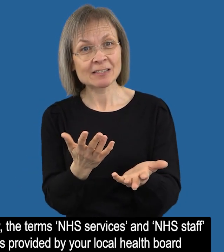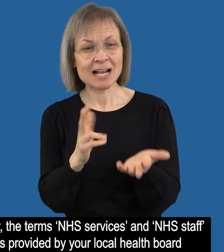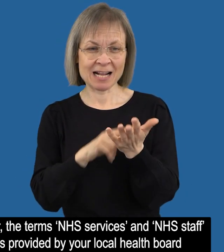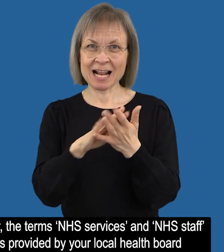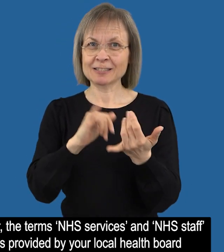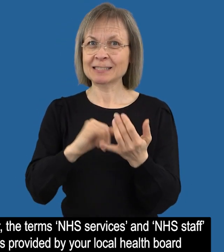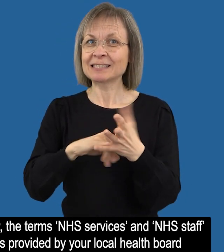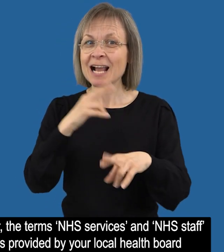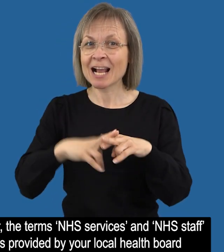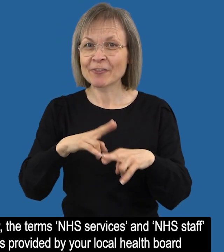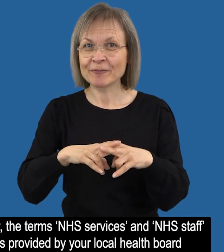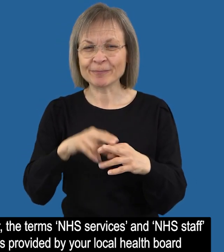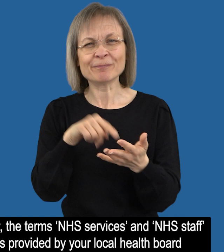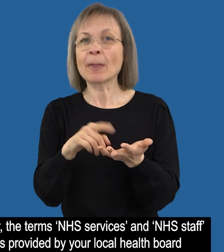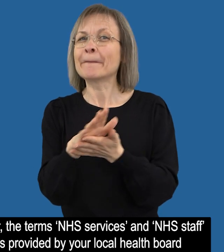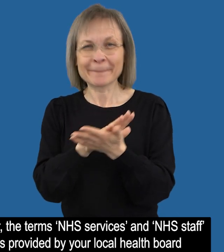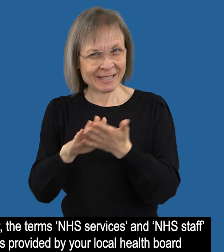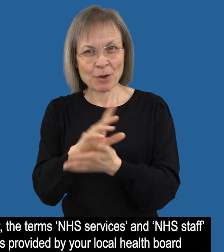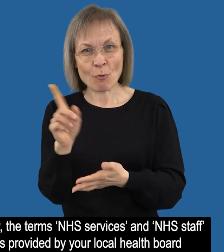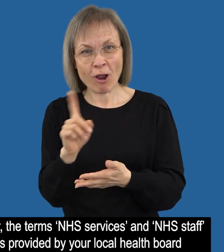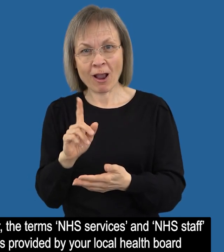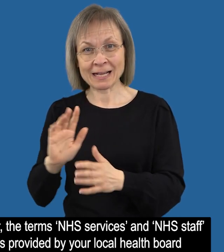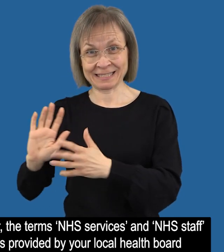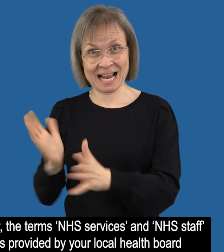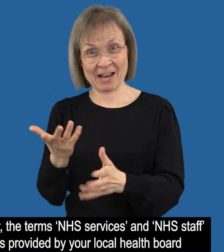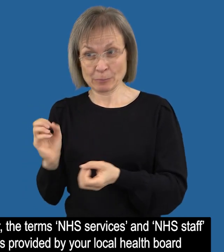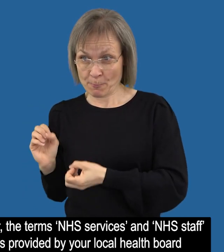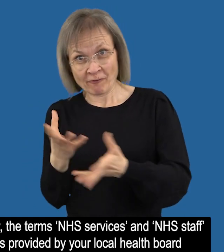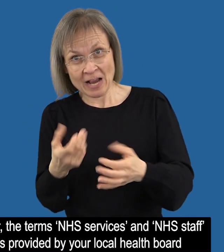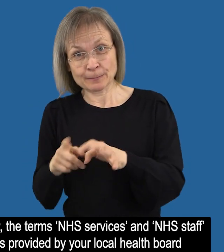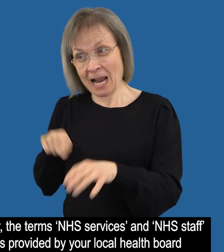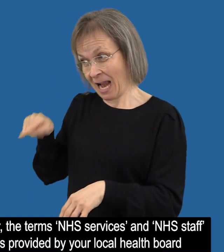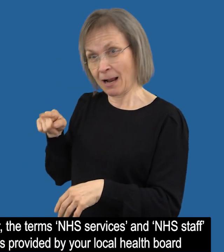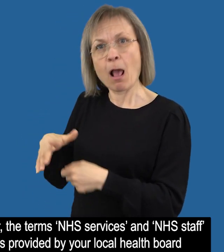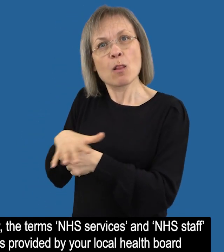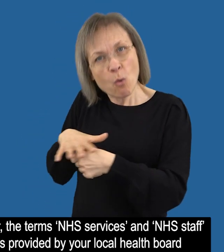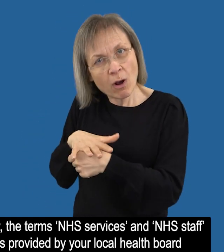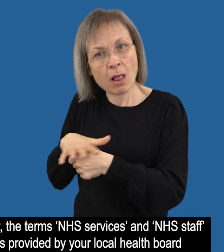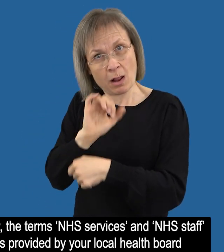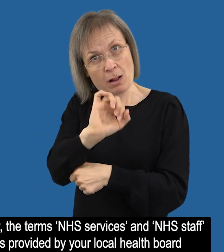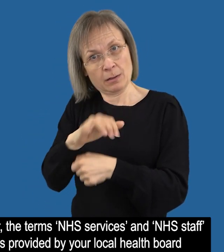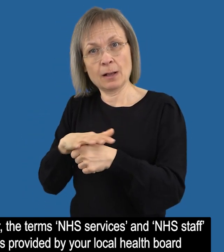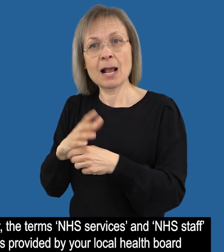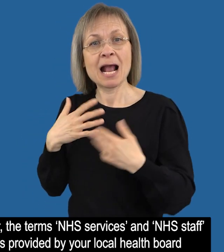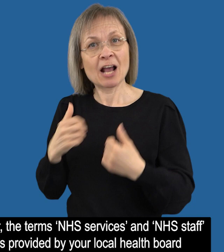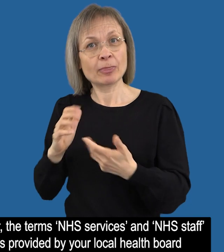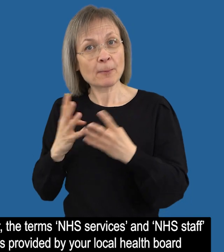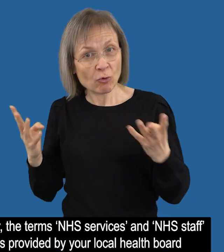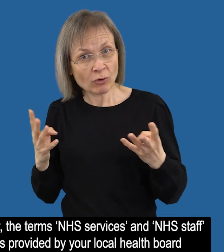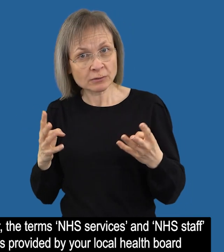terms NHS services and NHS staff refer to the services provided by your local health board and staff they